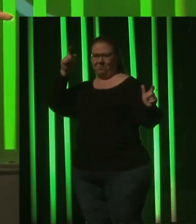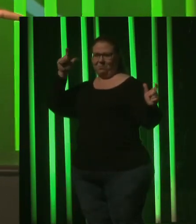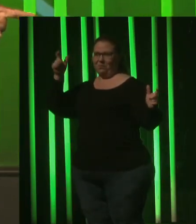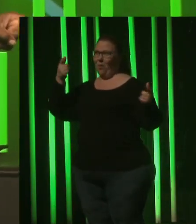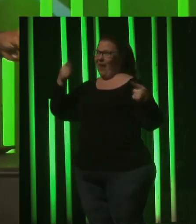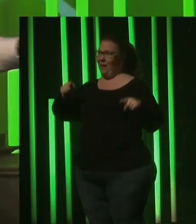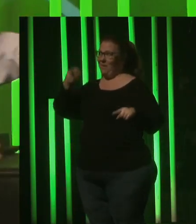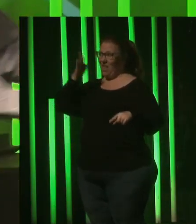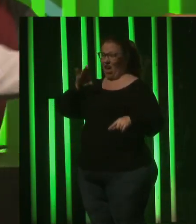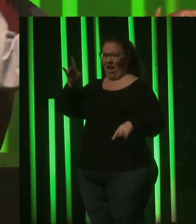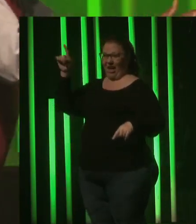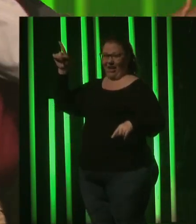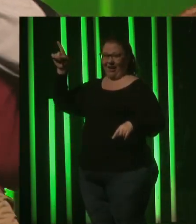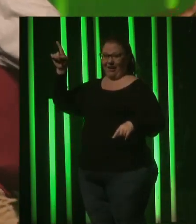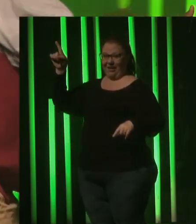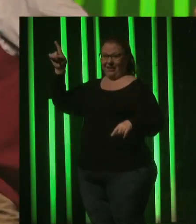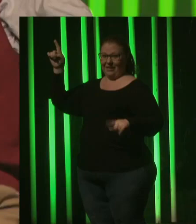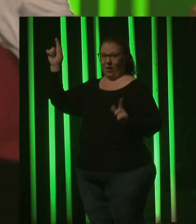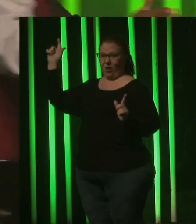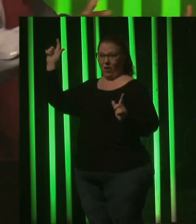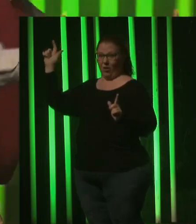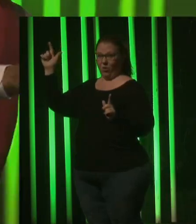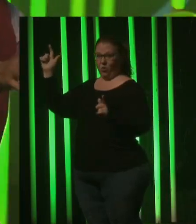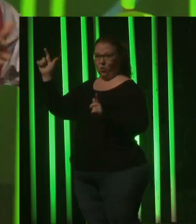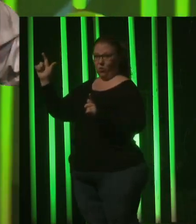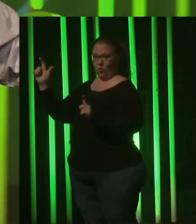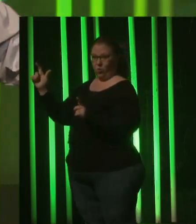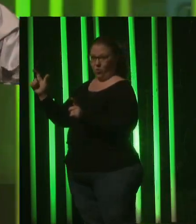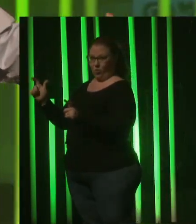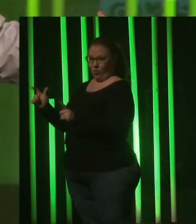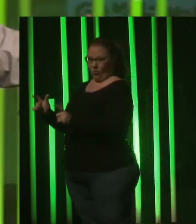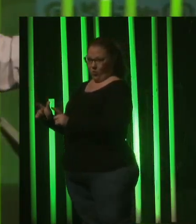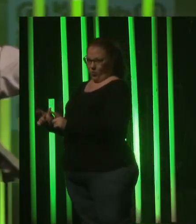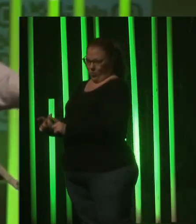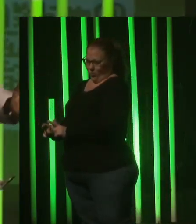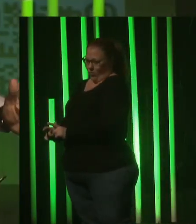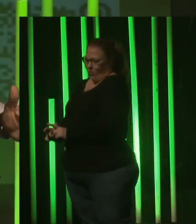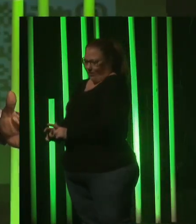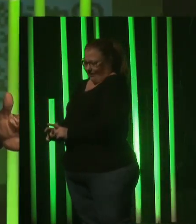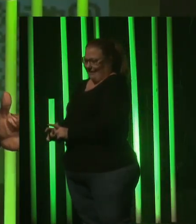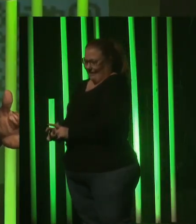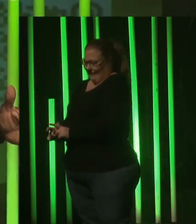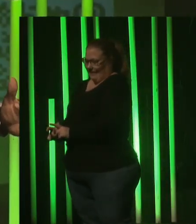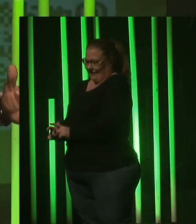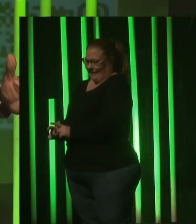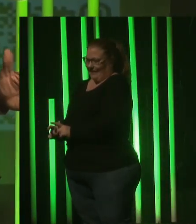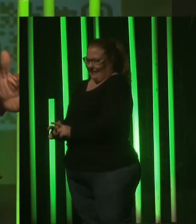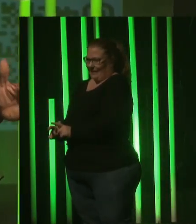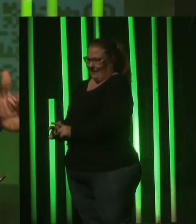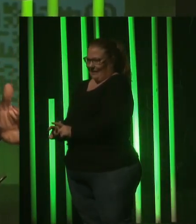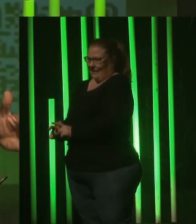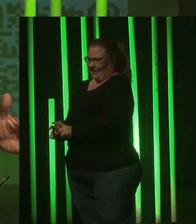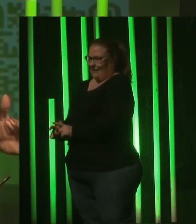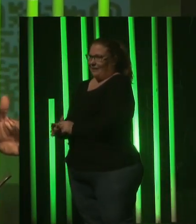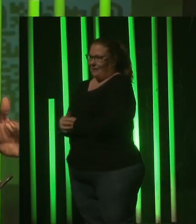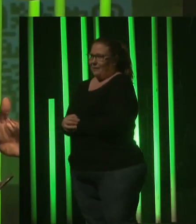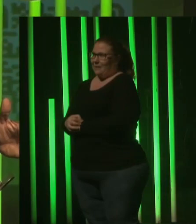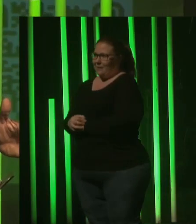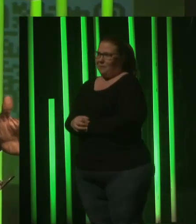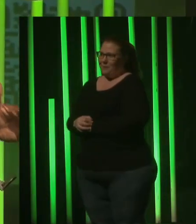God? Up. God gets smaller and